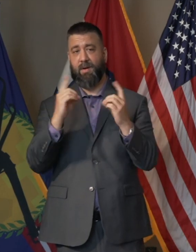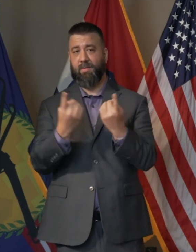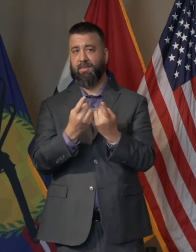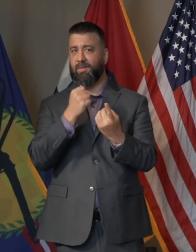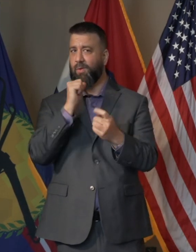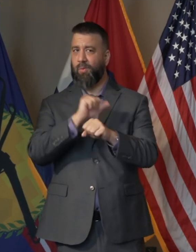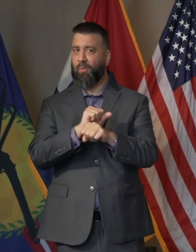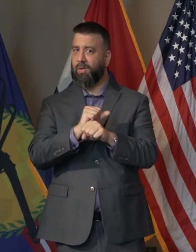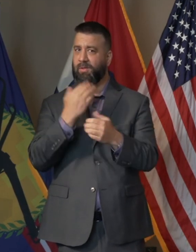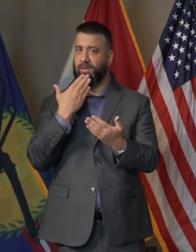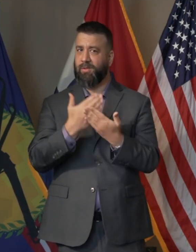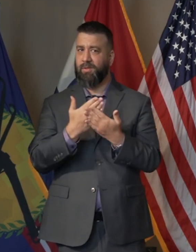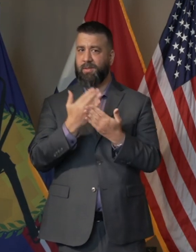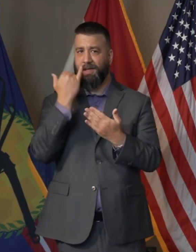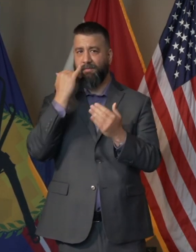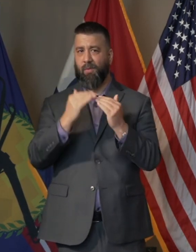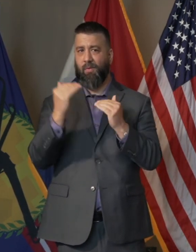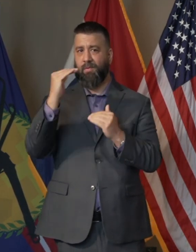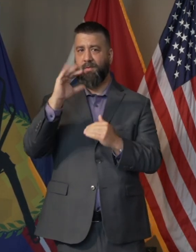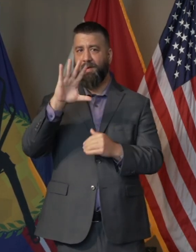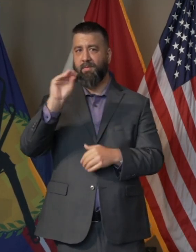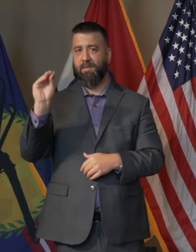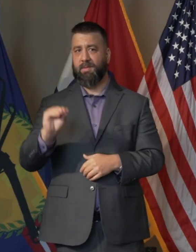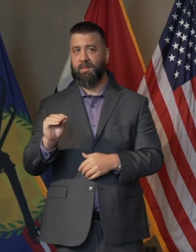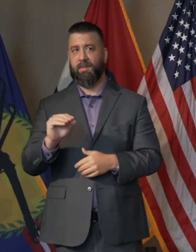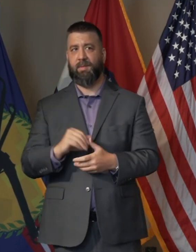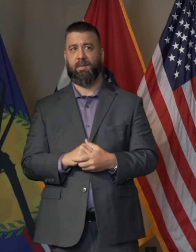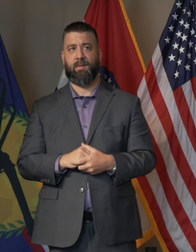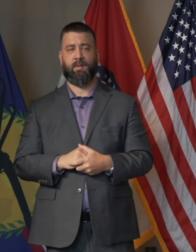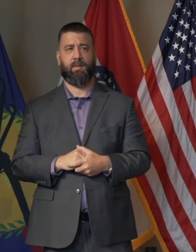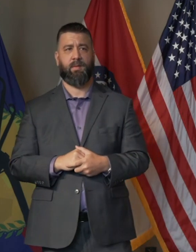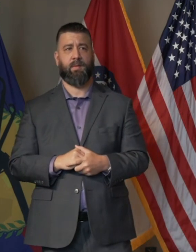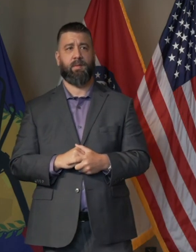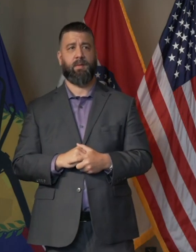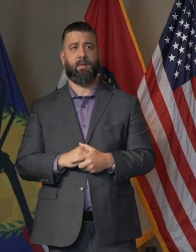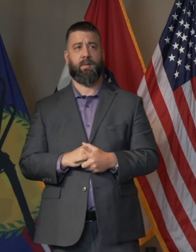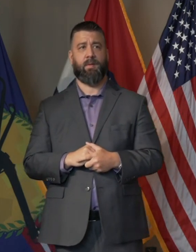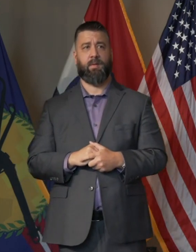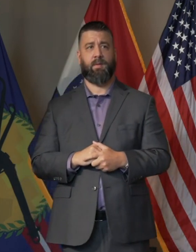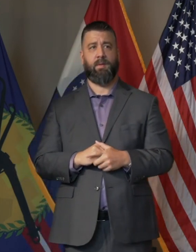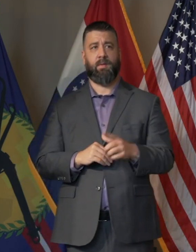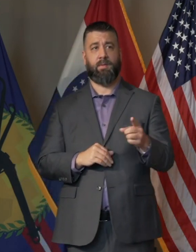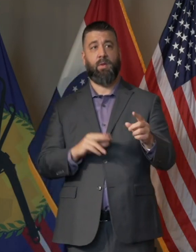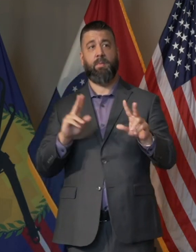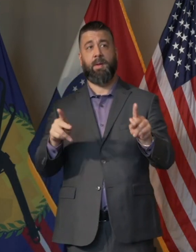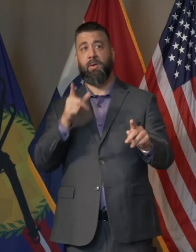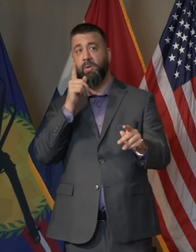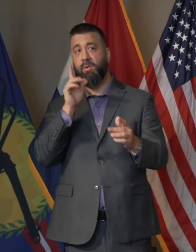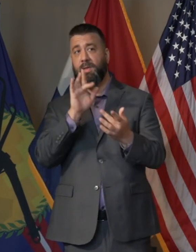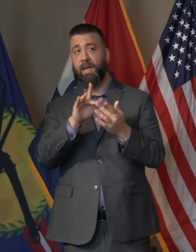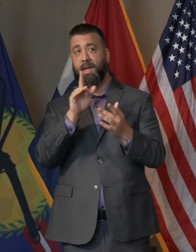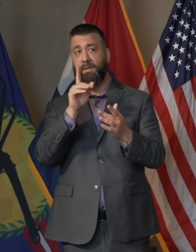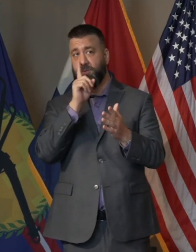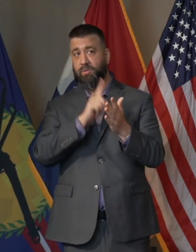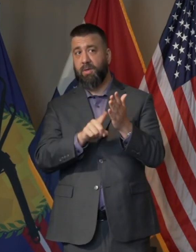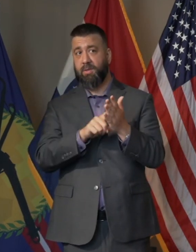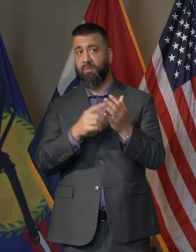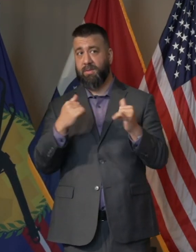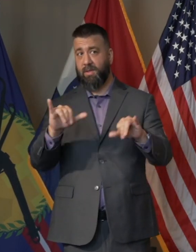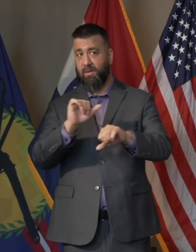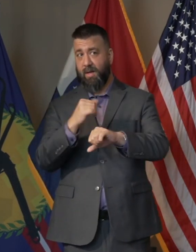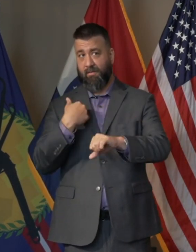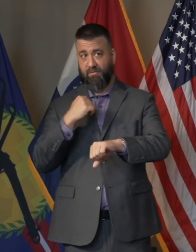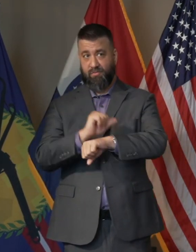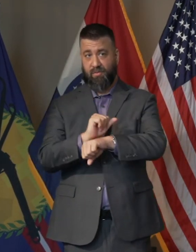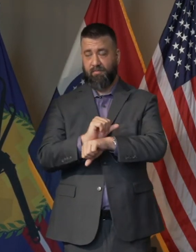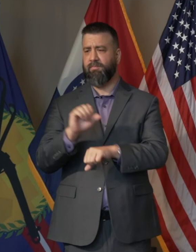and we're well past that. So those people who are being paid as contact tracers will still be employed? Yes, we're still hiring more contact tracers. We